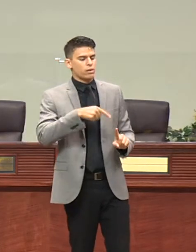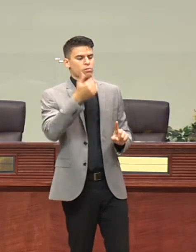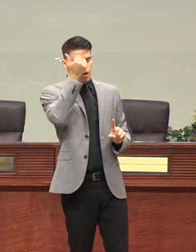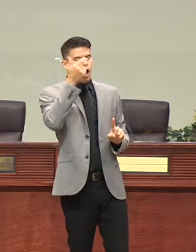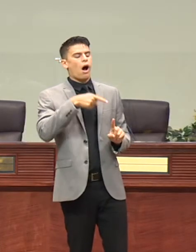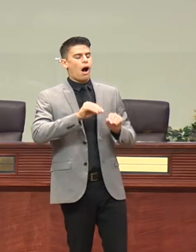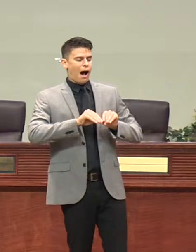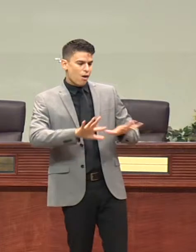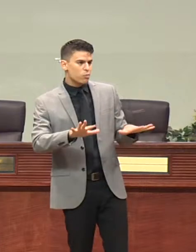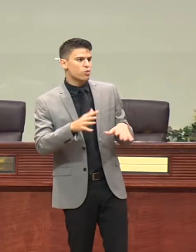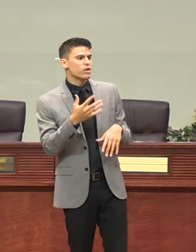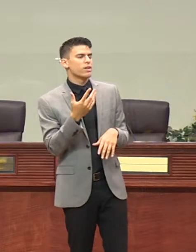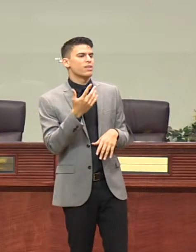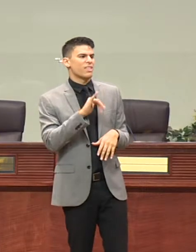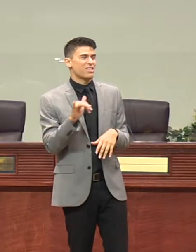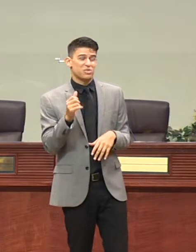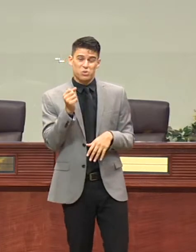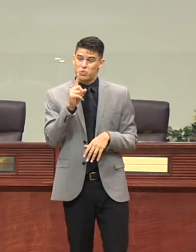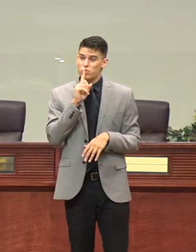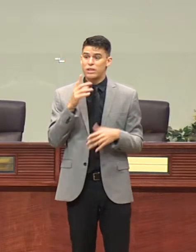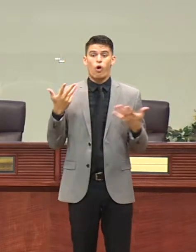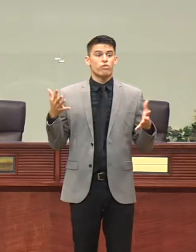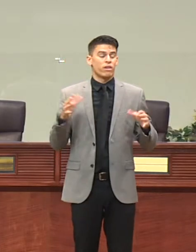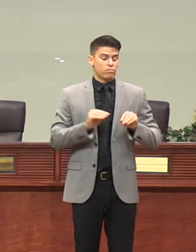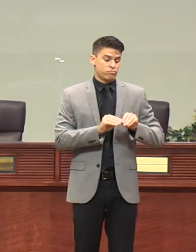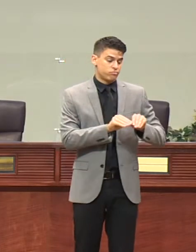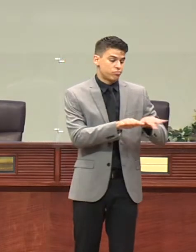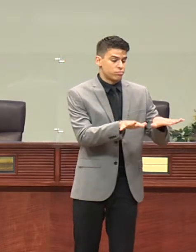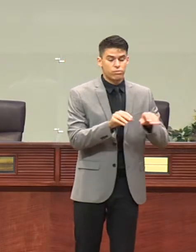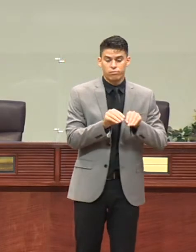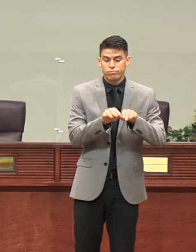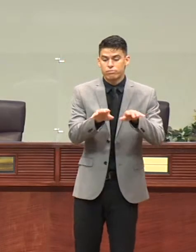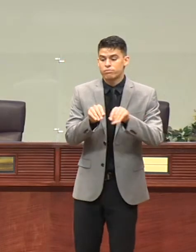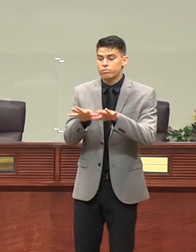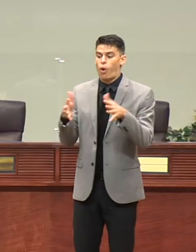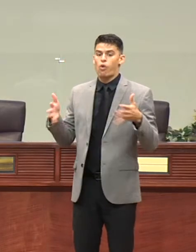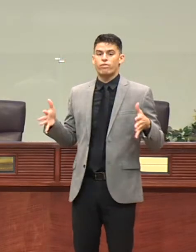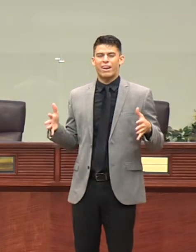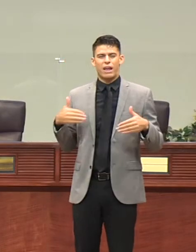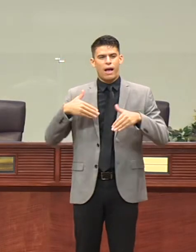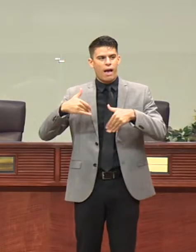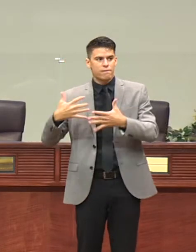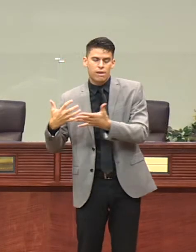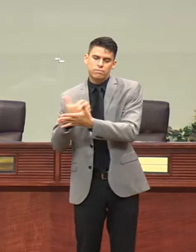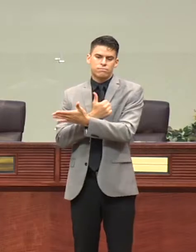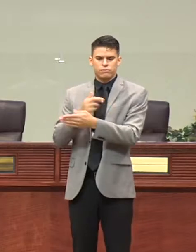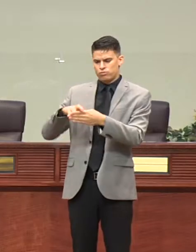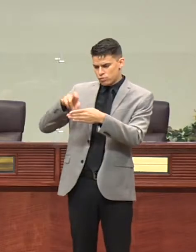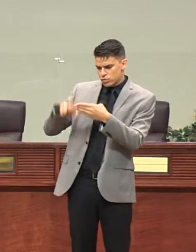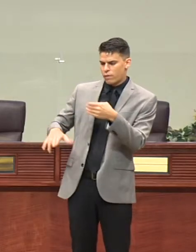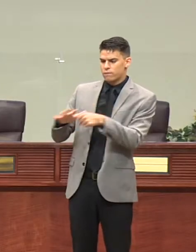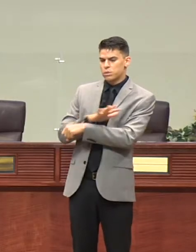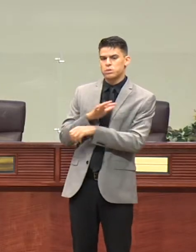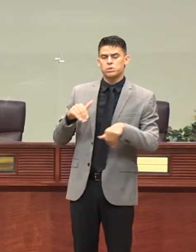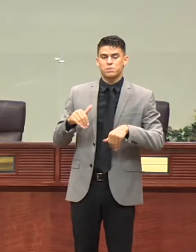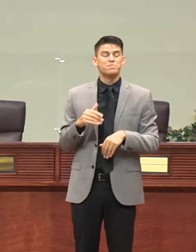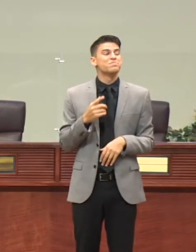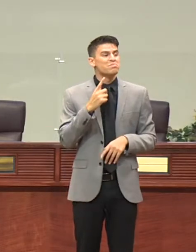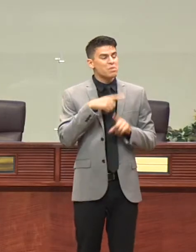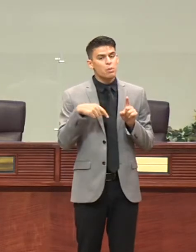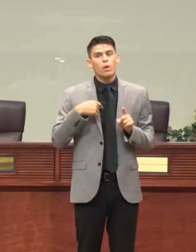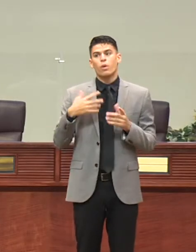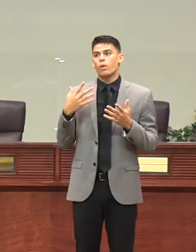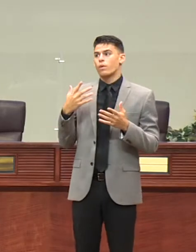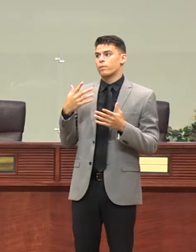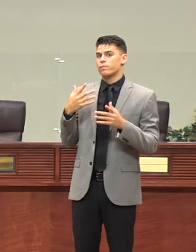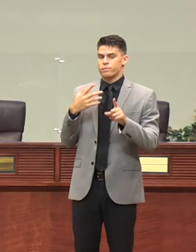could be many of those outbreaks that are already in their way out. But we have seen outbreaks in all areas. We have seen now let